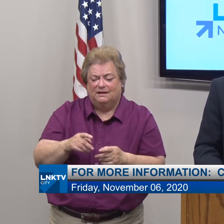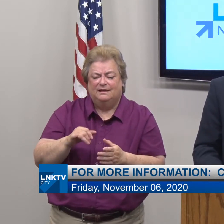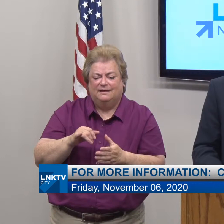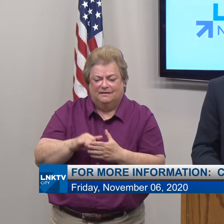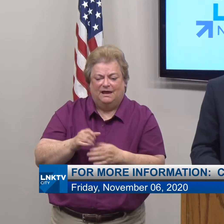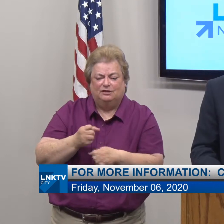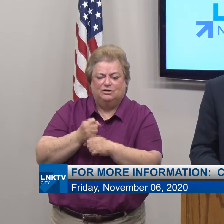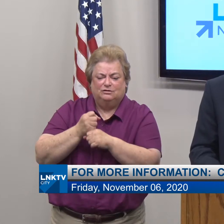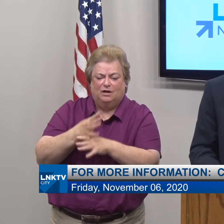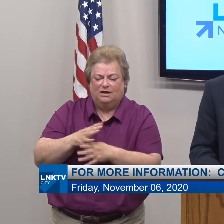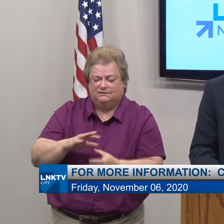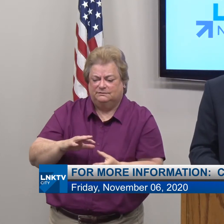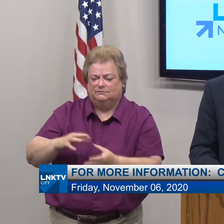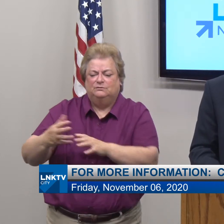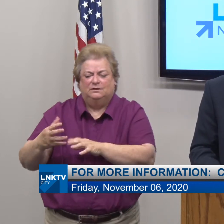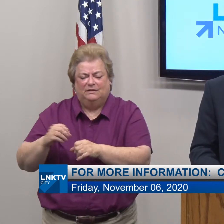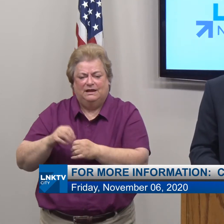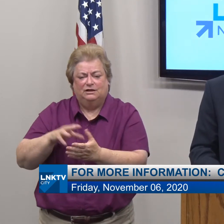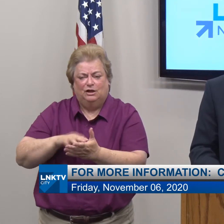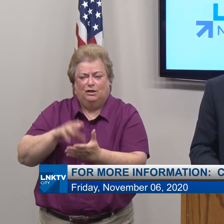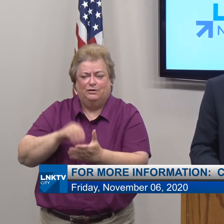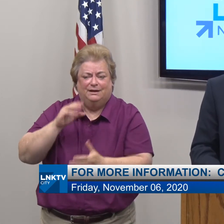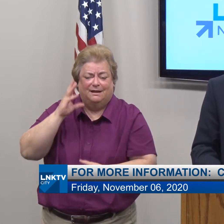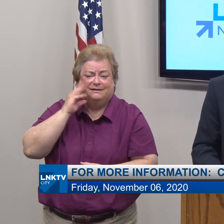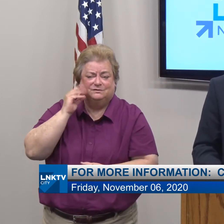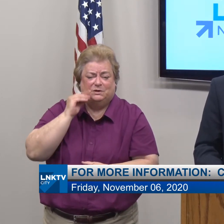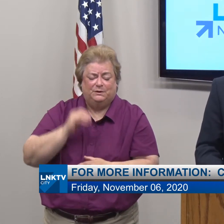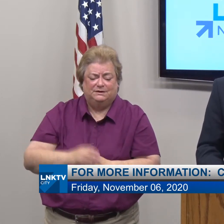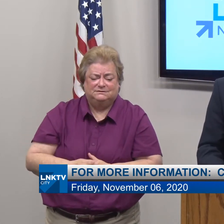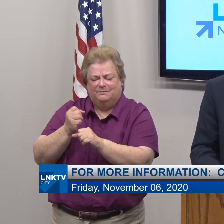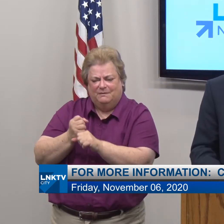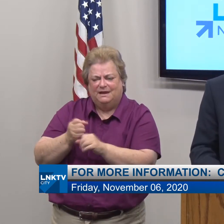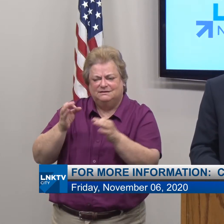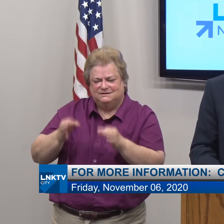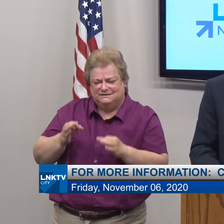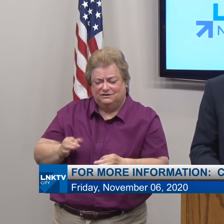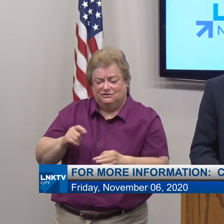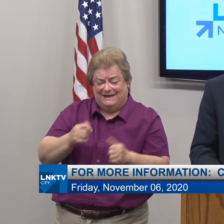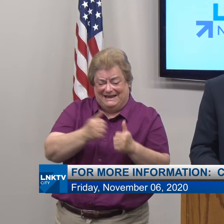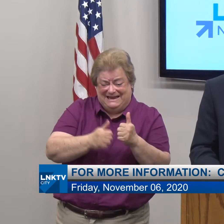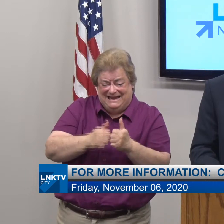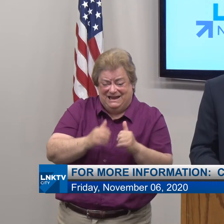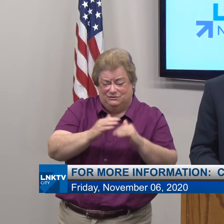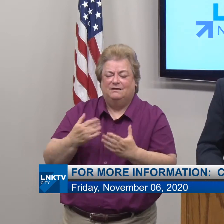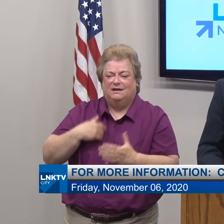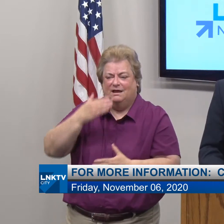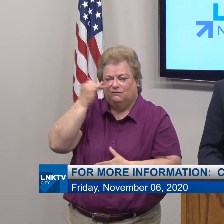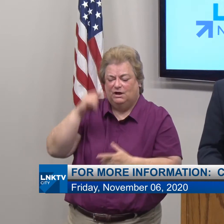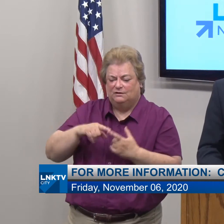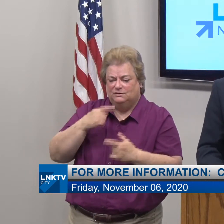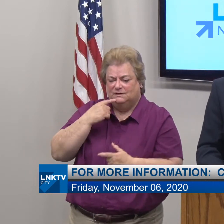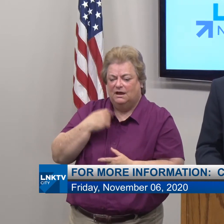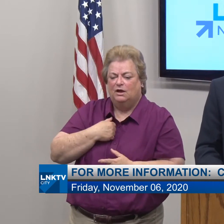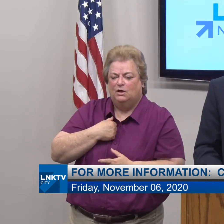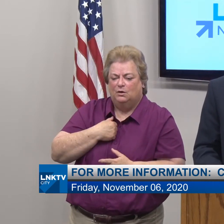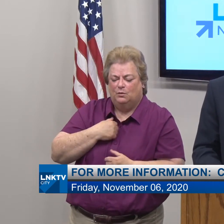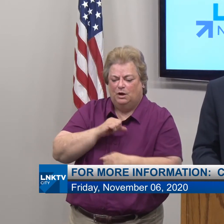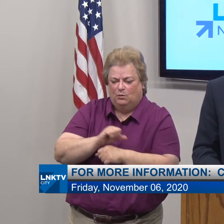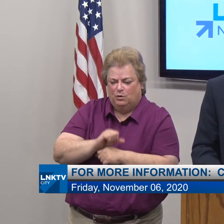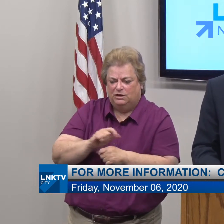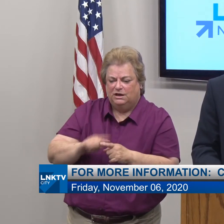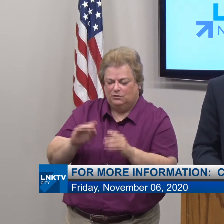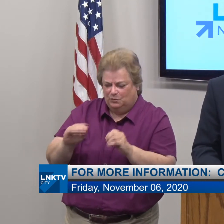disruptions in your child's learning experiences. And make decisions at the building level on any externs. Working to provide more information